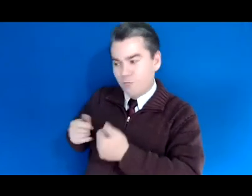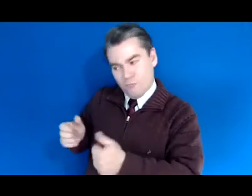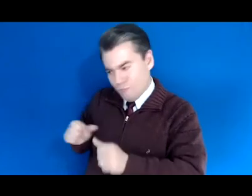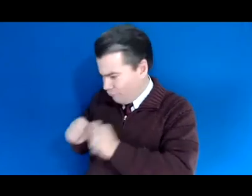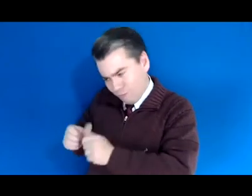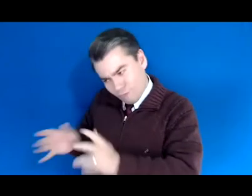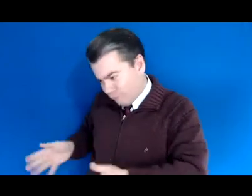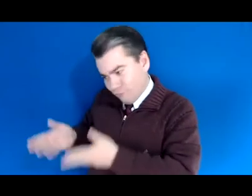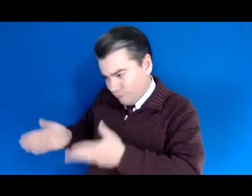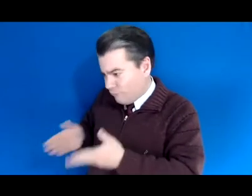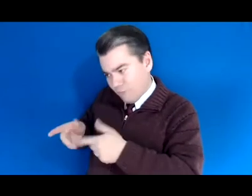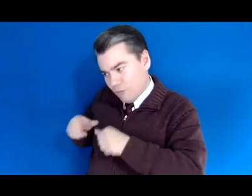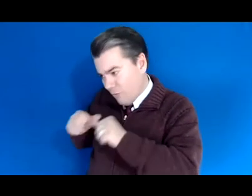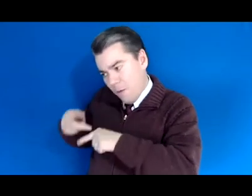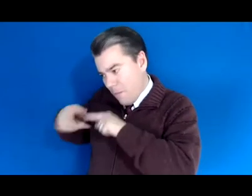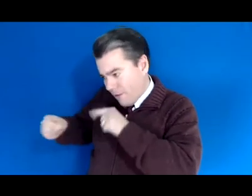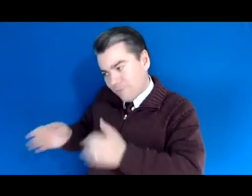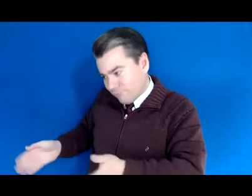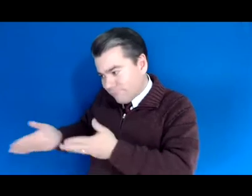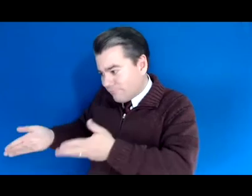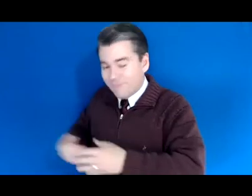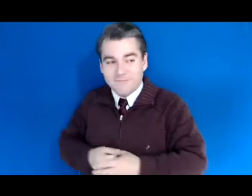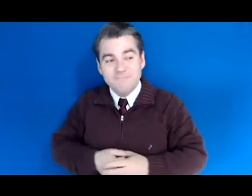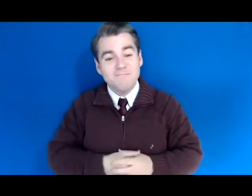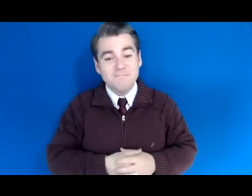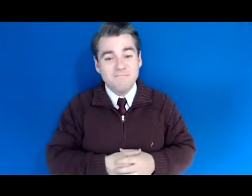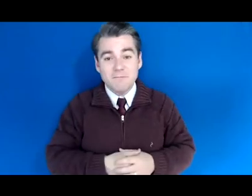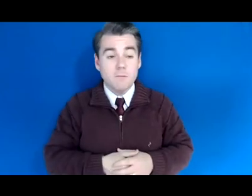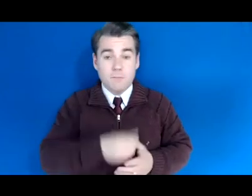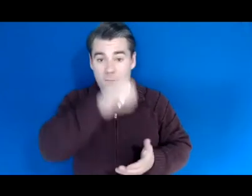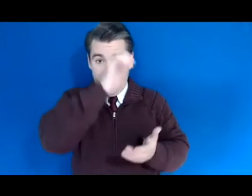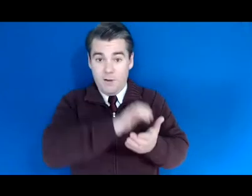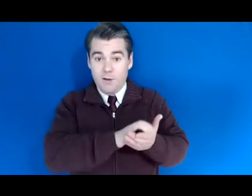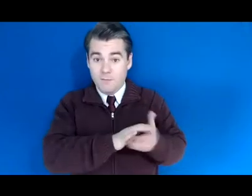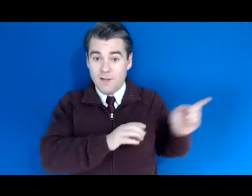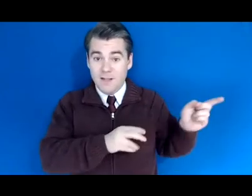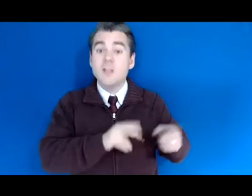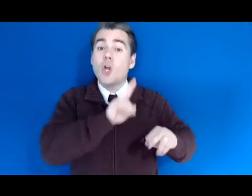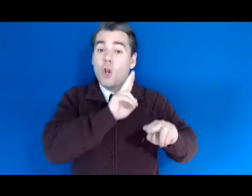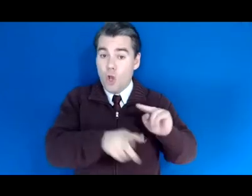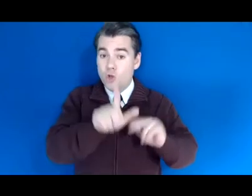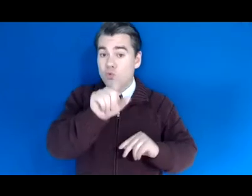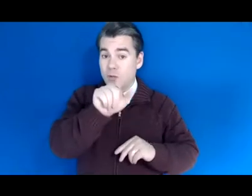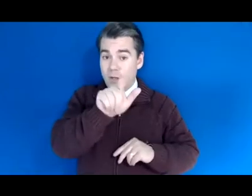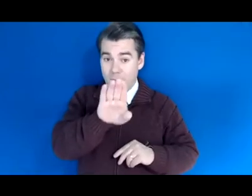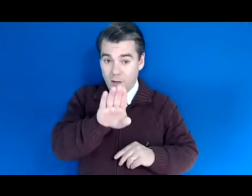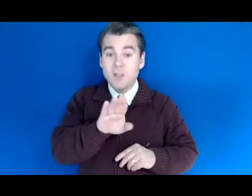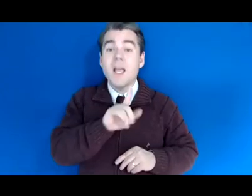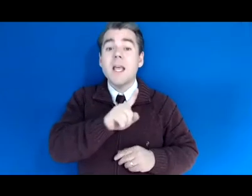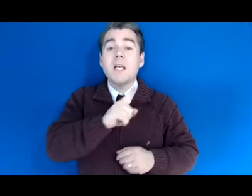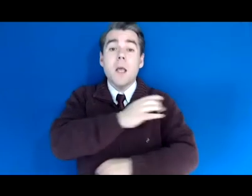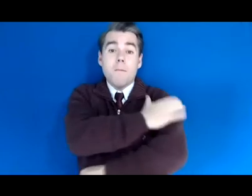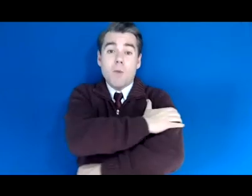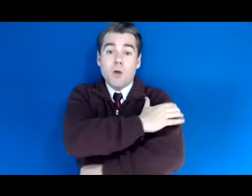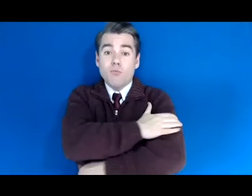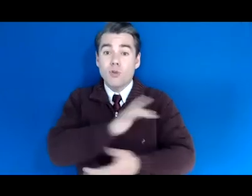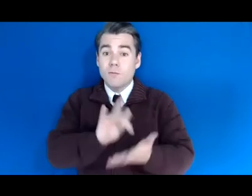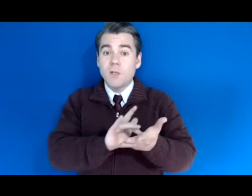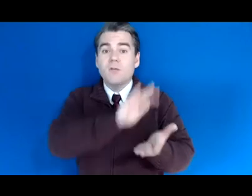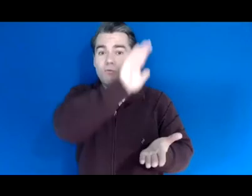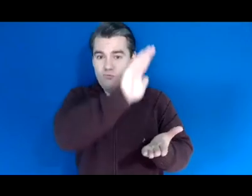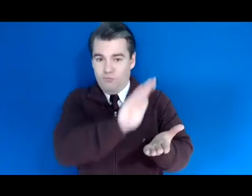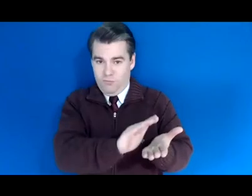taking Plexus. My husband has lost 20 pounds and has been able to reduce his blood pressure medication. For